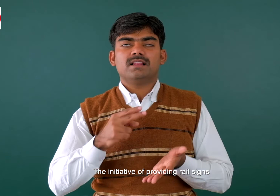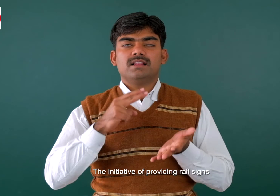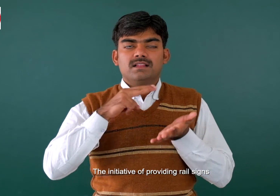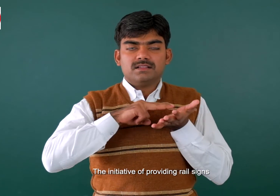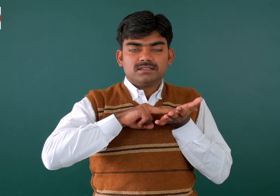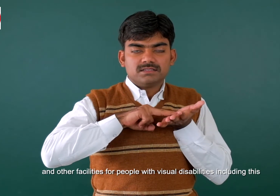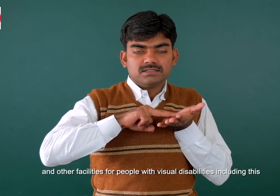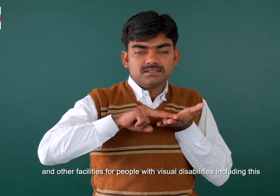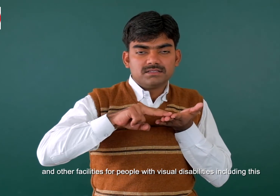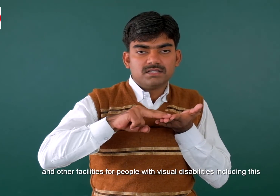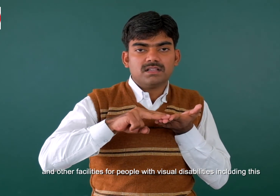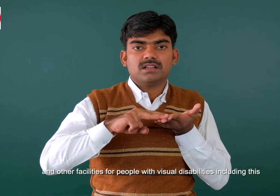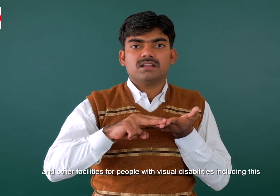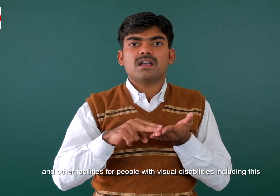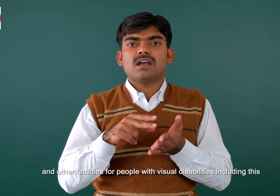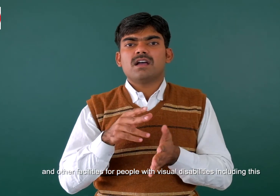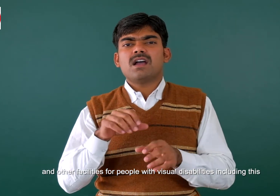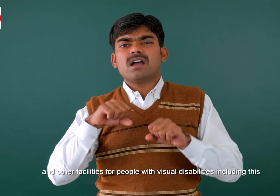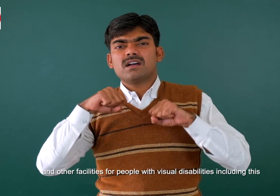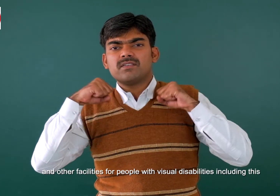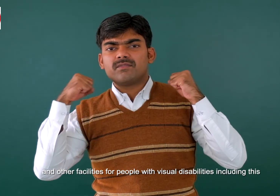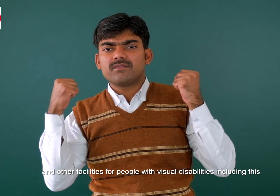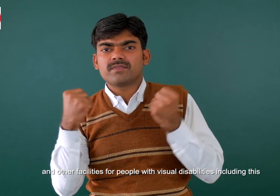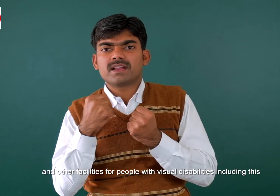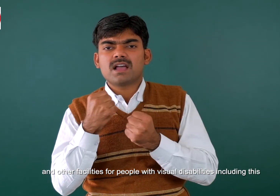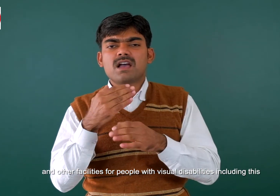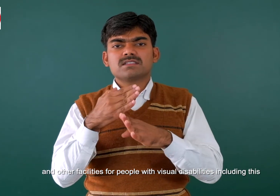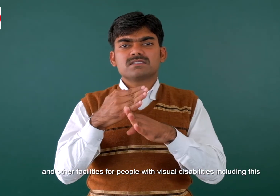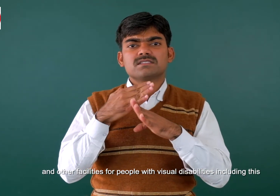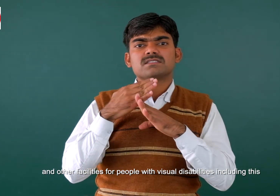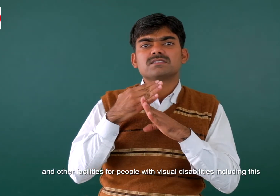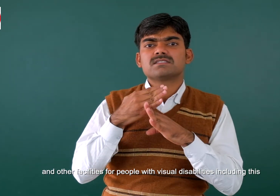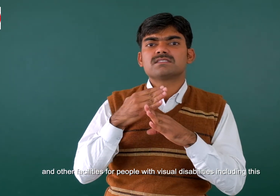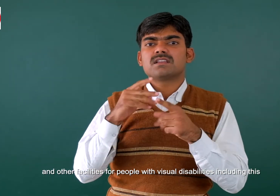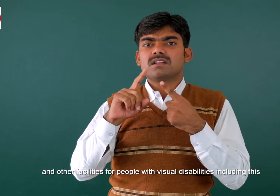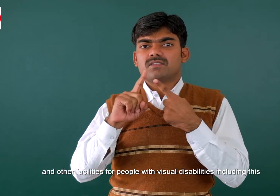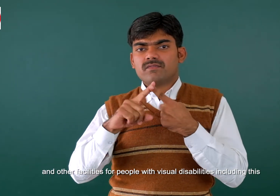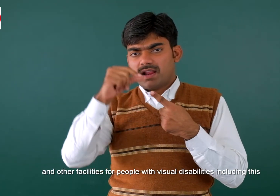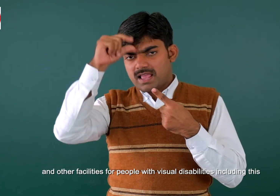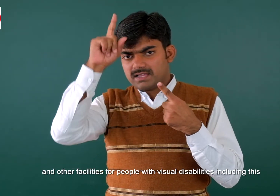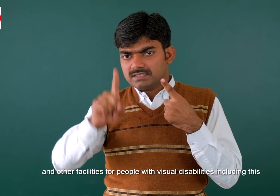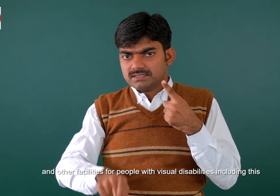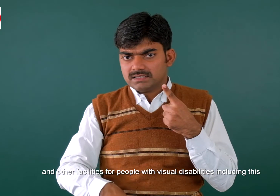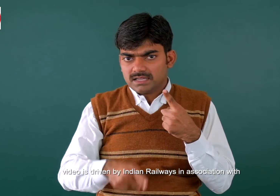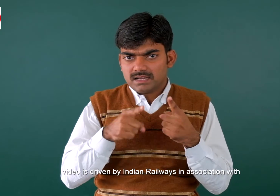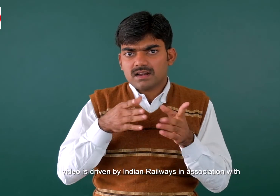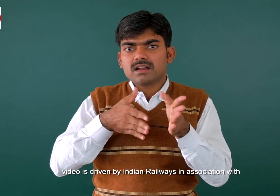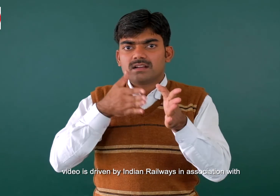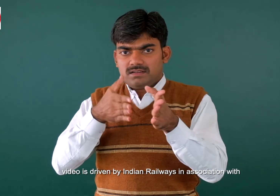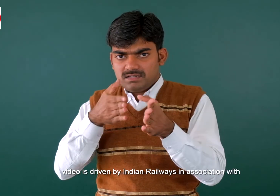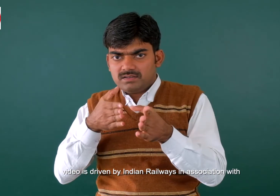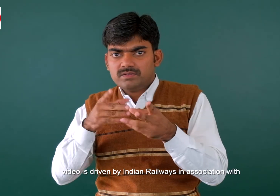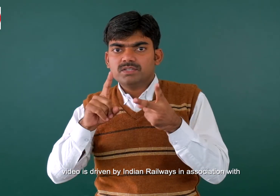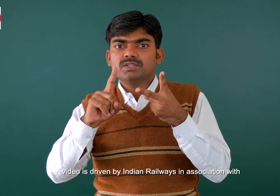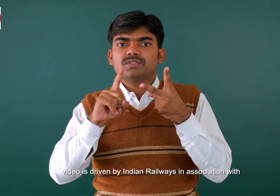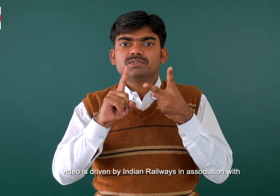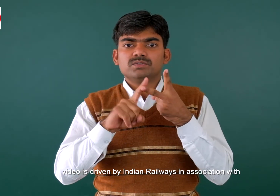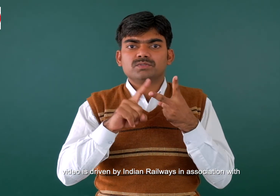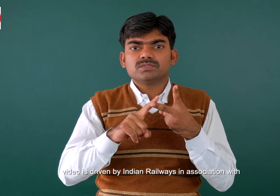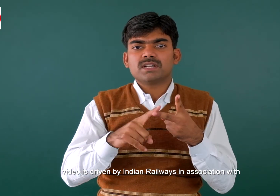and other facilities for people with visual disabilities including this video is driven by Indian